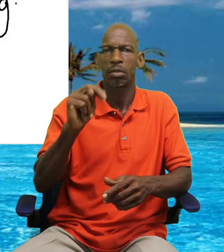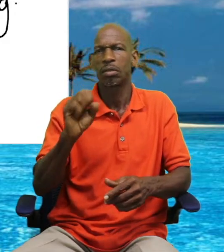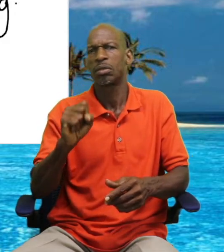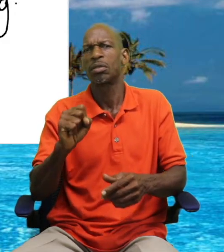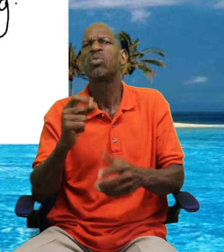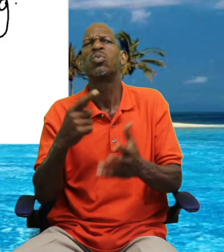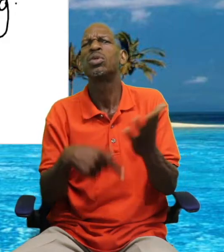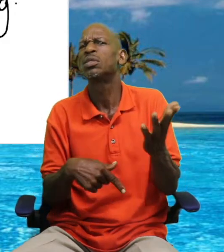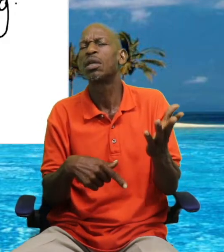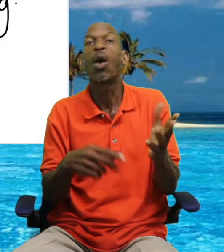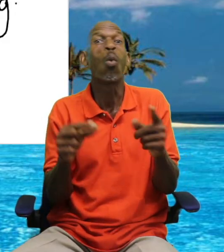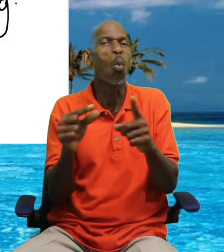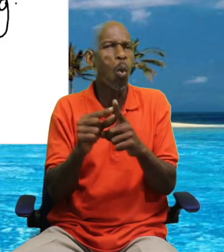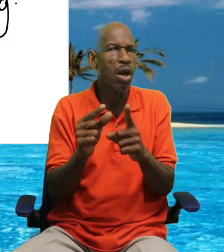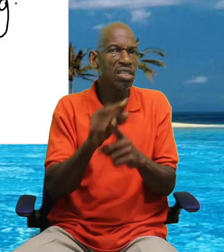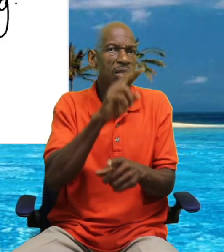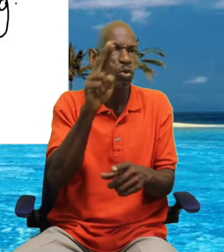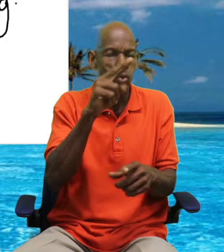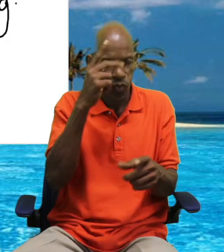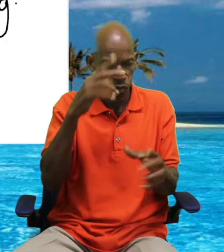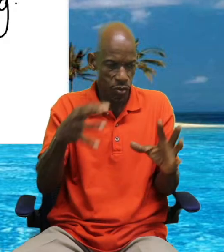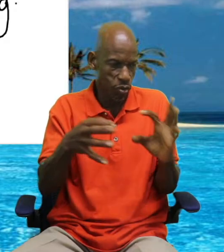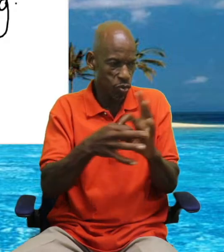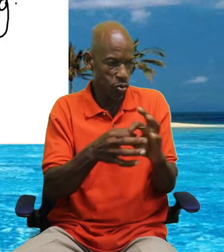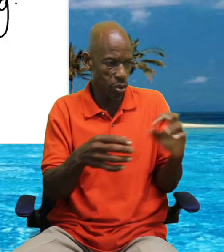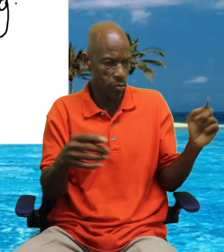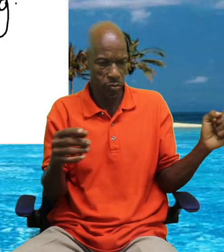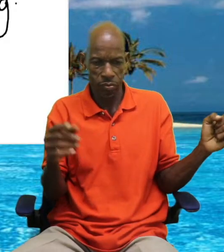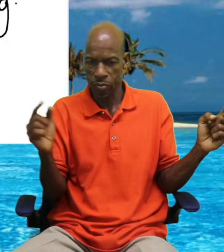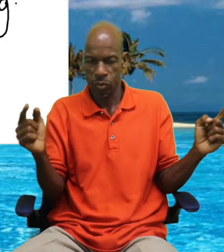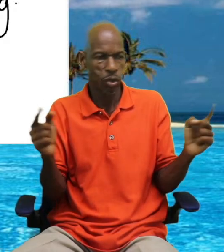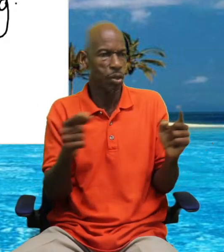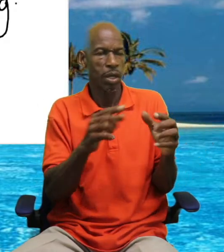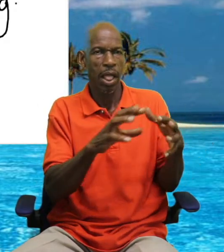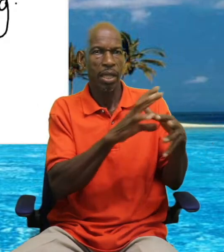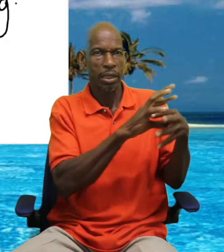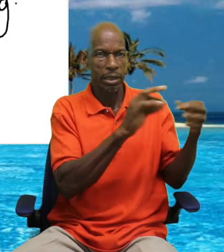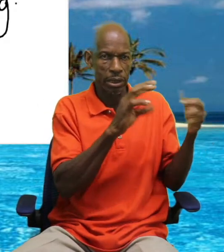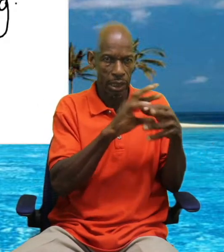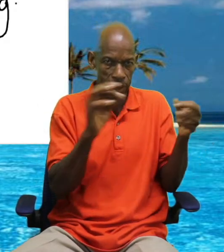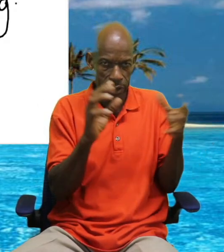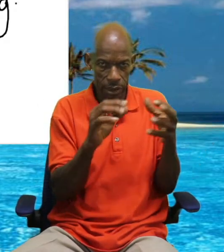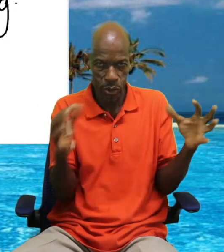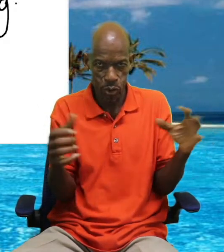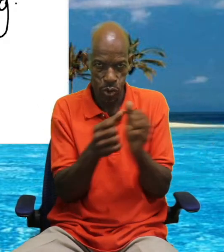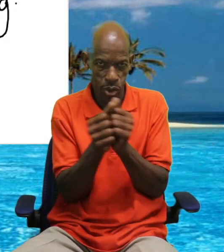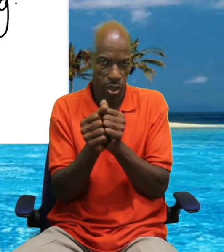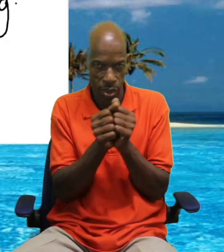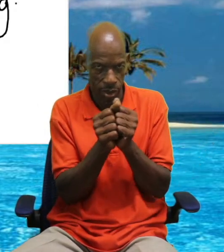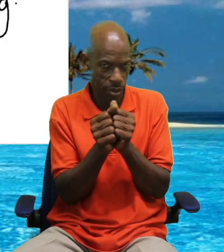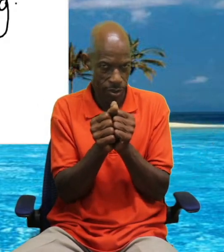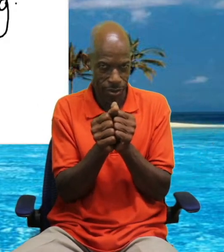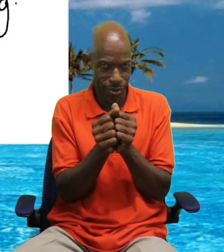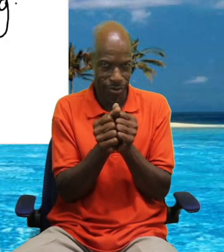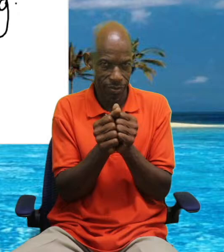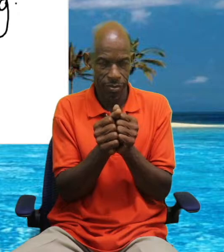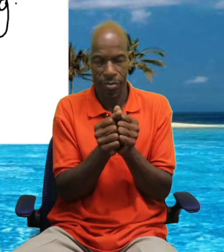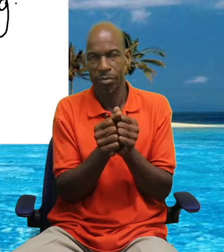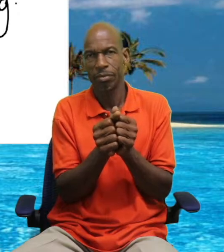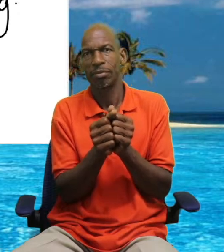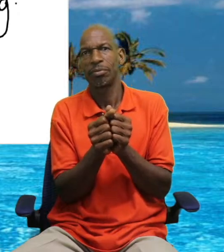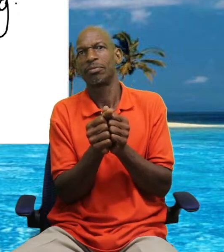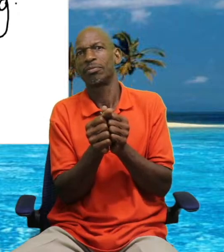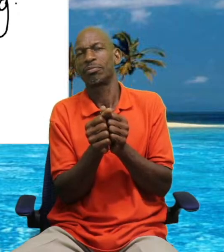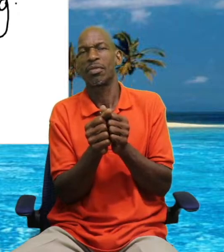sentences together, right? So, but the last thing we were doing was sentences. So conjunctions is